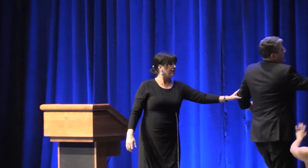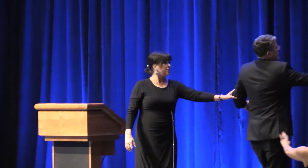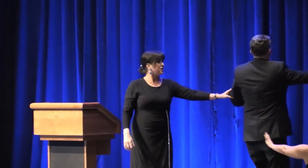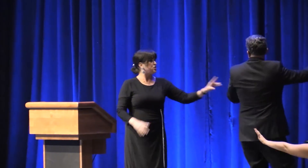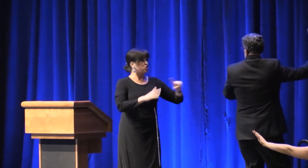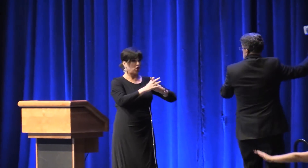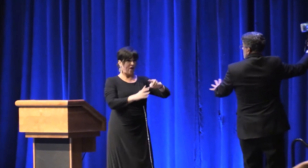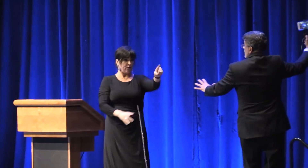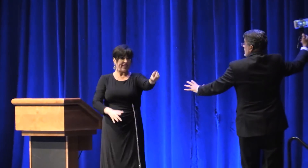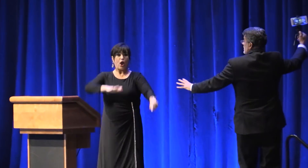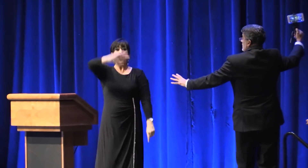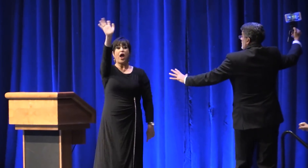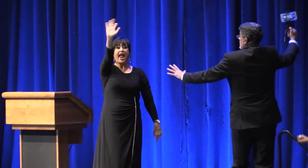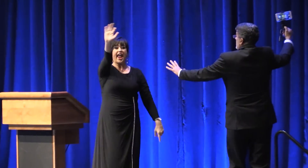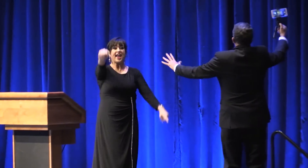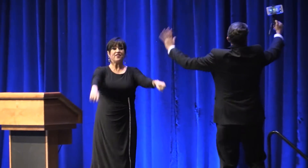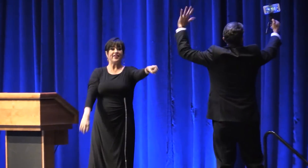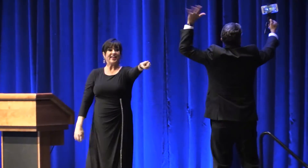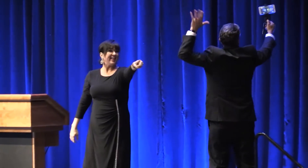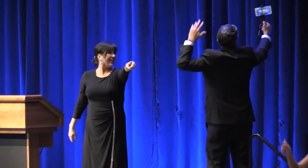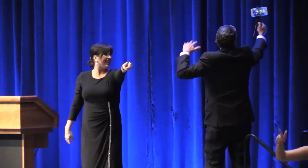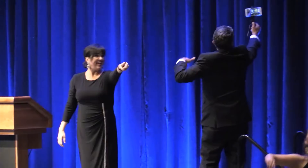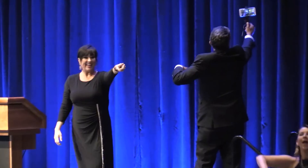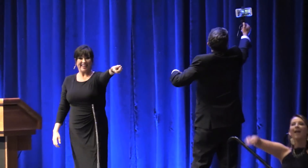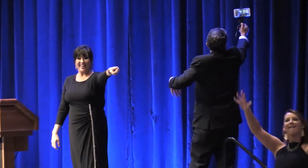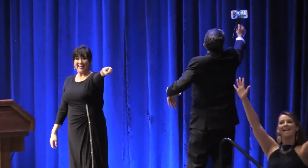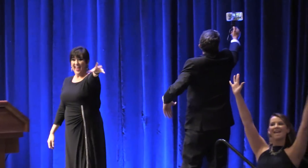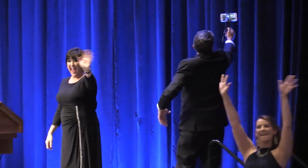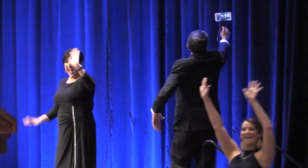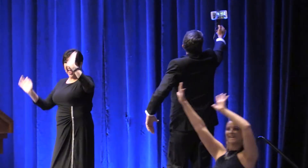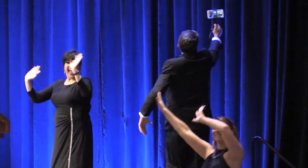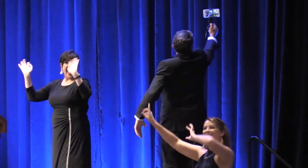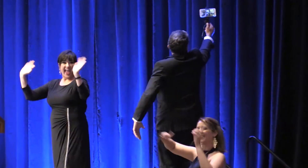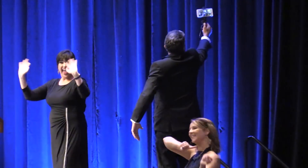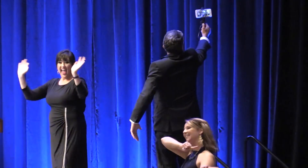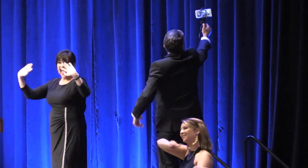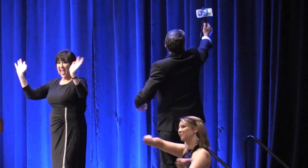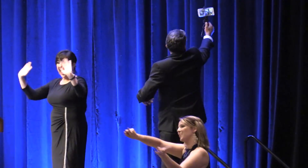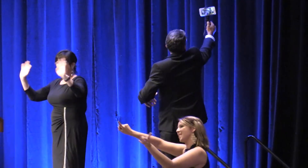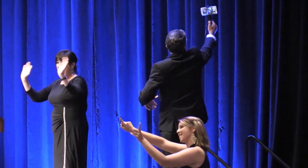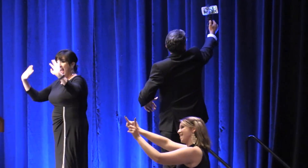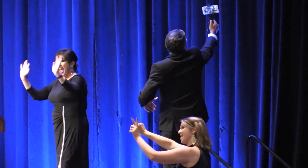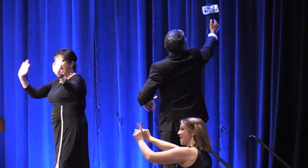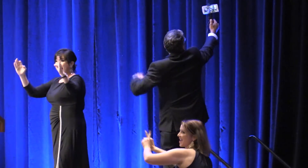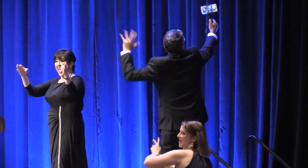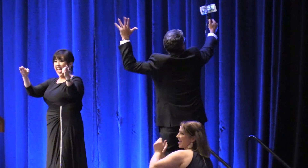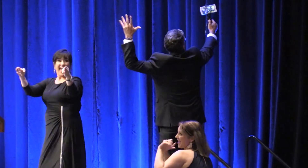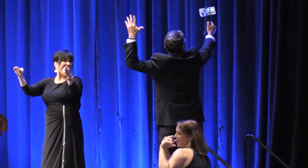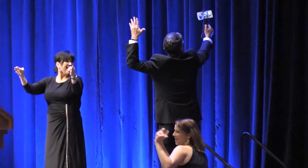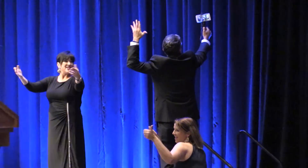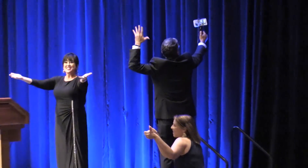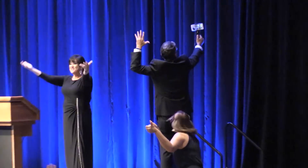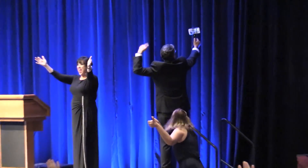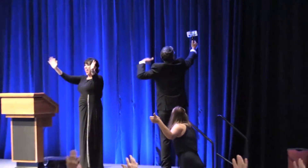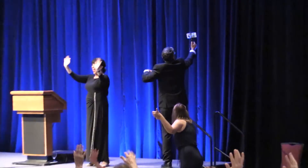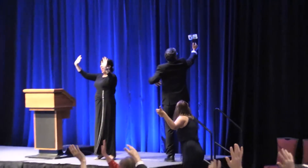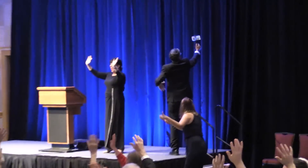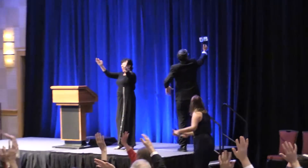here, and everybody make sure you wave when the camera hits you. Wave. Here we go. Wave to them. Wave, guys. Come